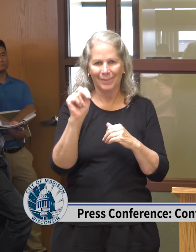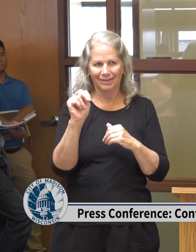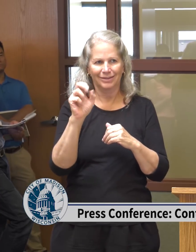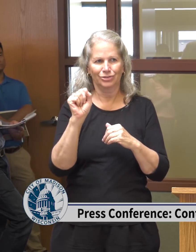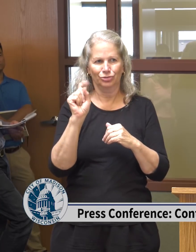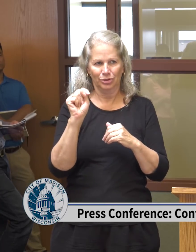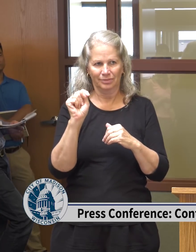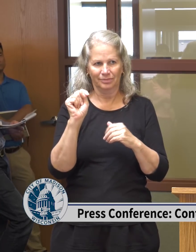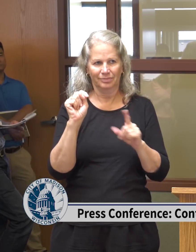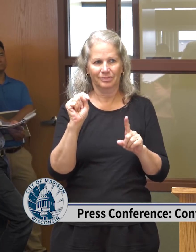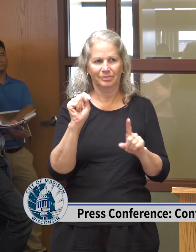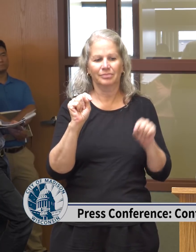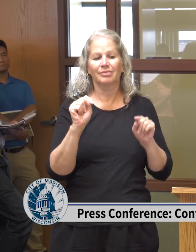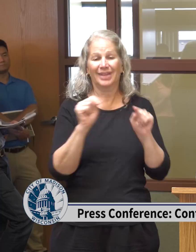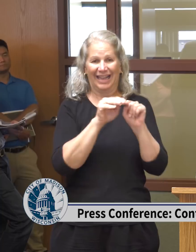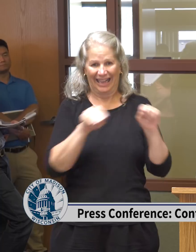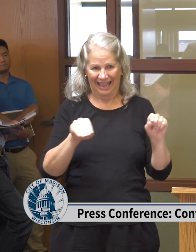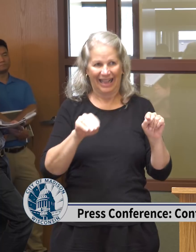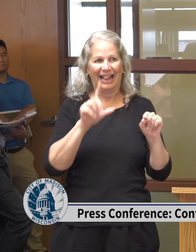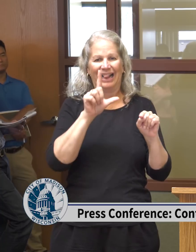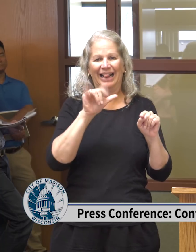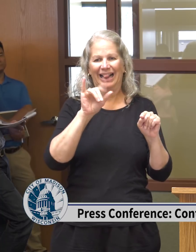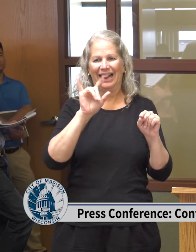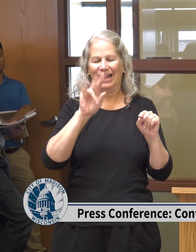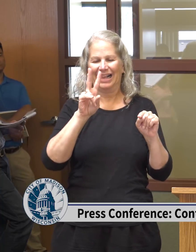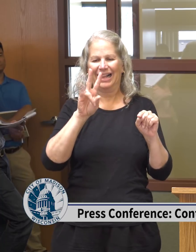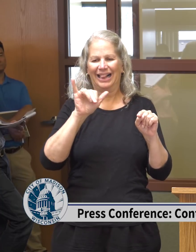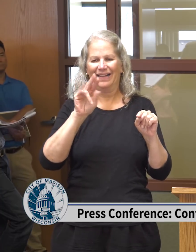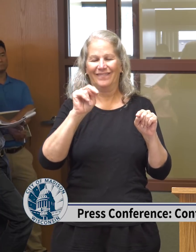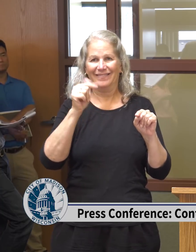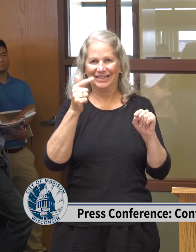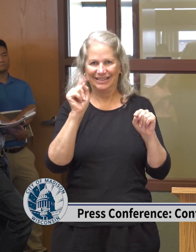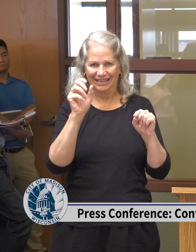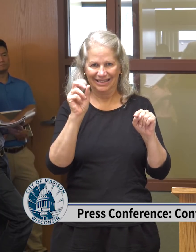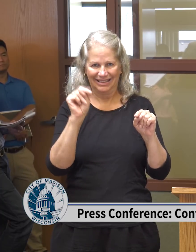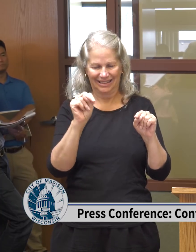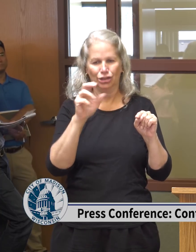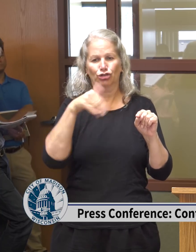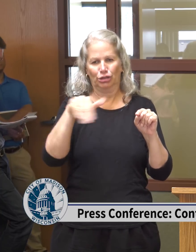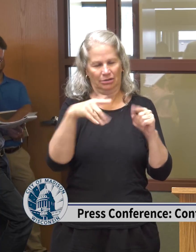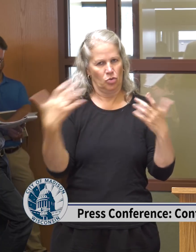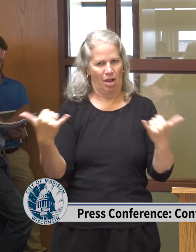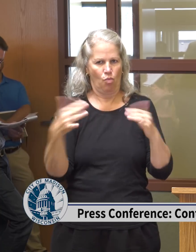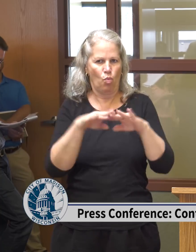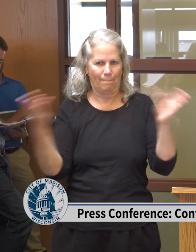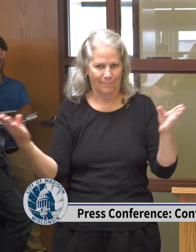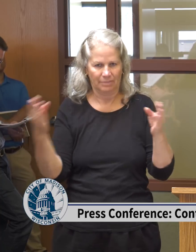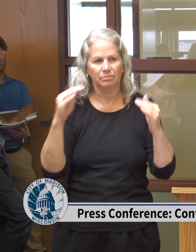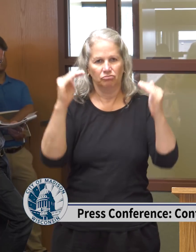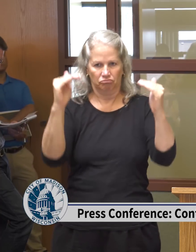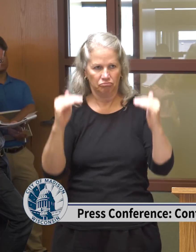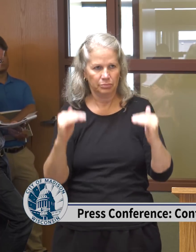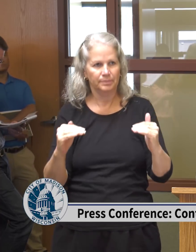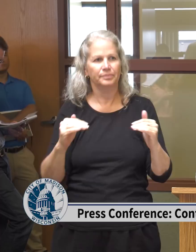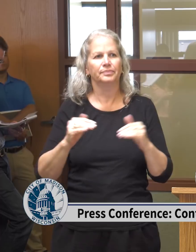Johnson Street is still closed. Johnson Street will probably be the last street that's